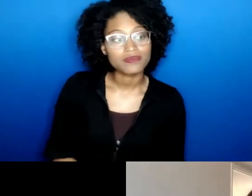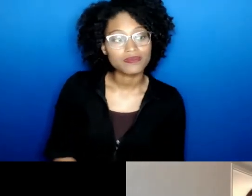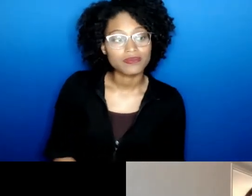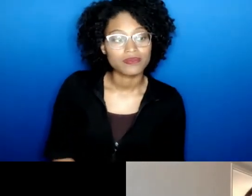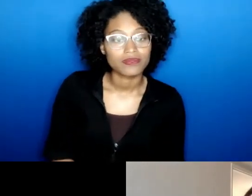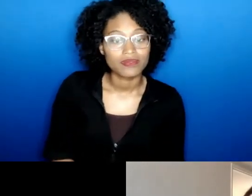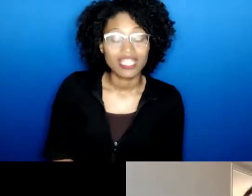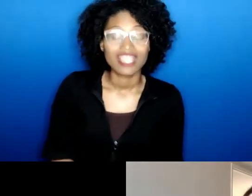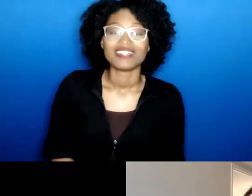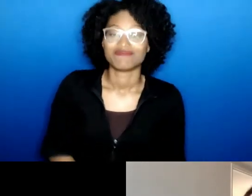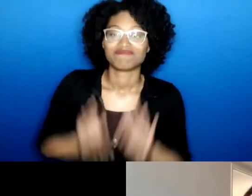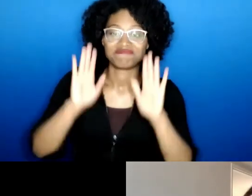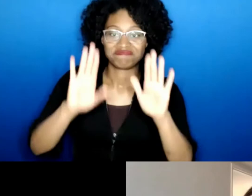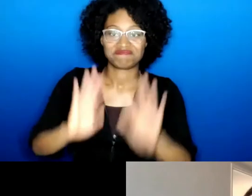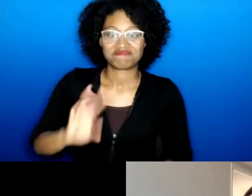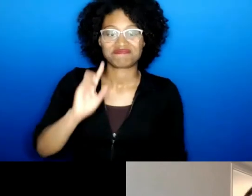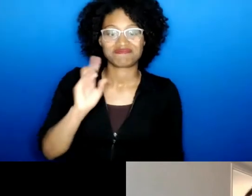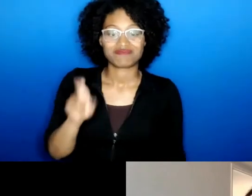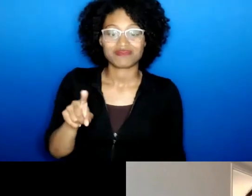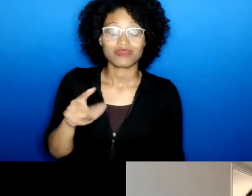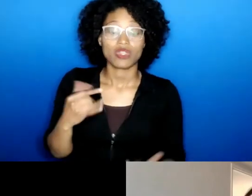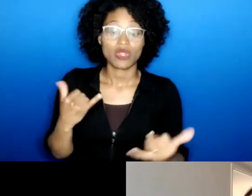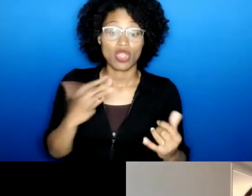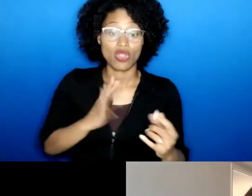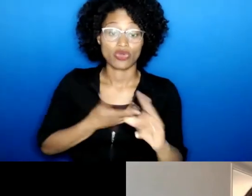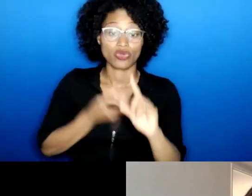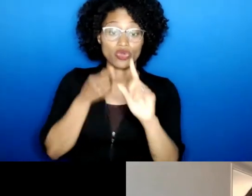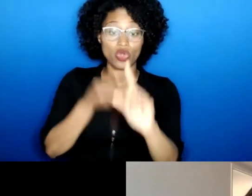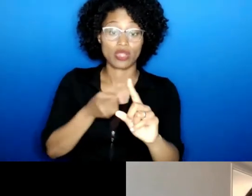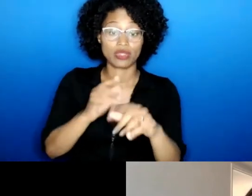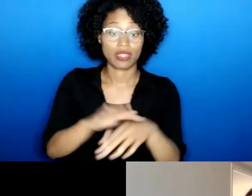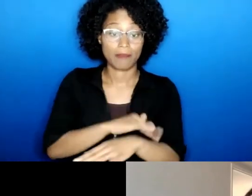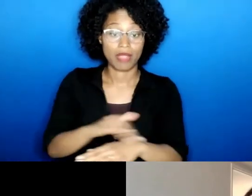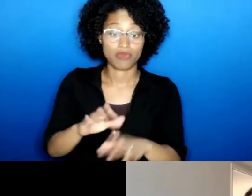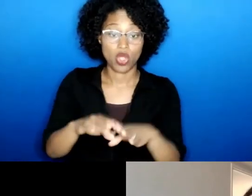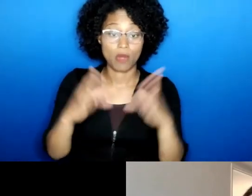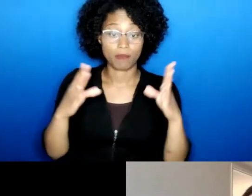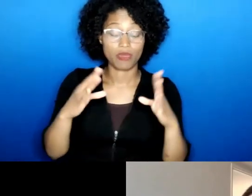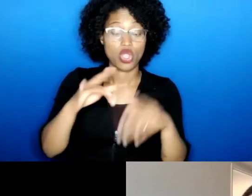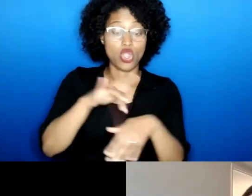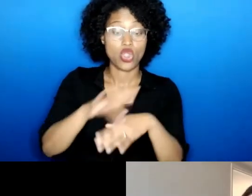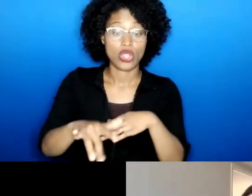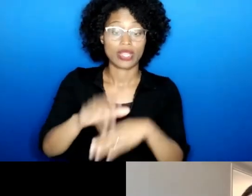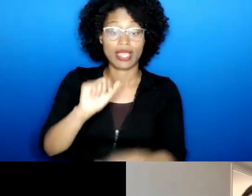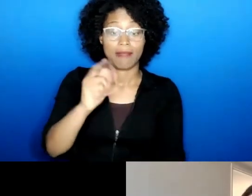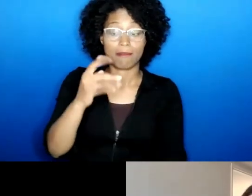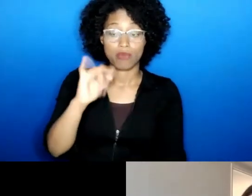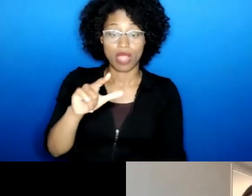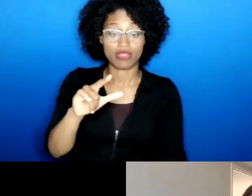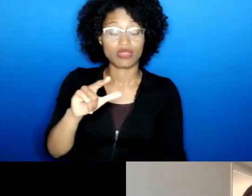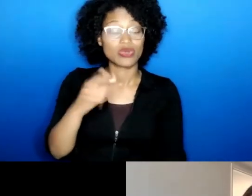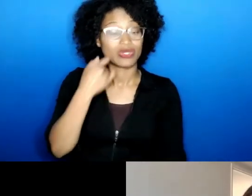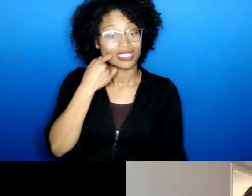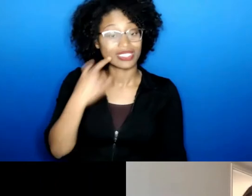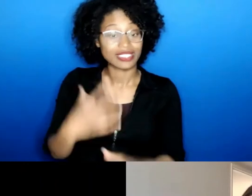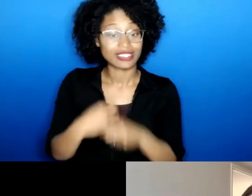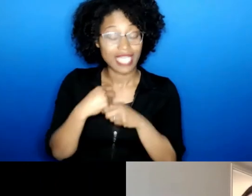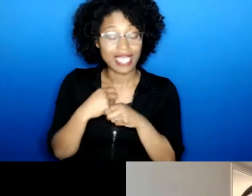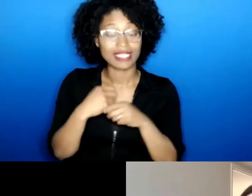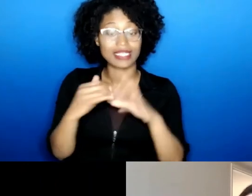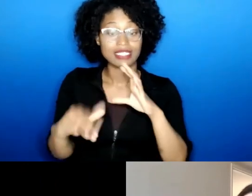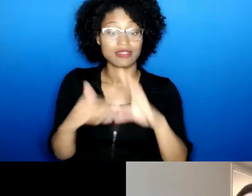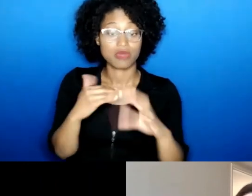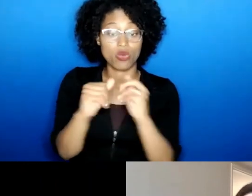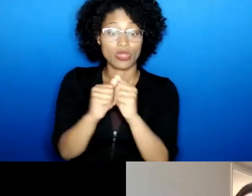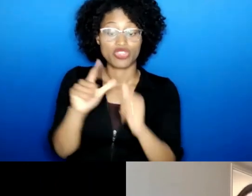Okay, that's a great question. We're aiming to have the platform open in early April. The email that you receive with your login credentials